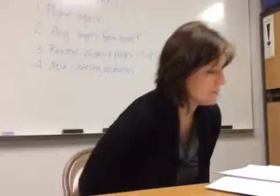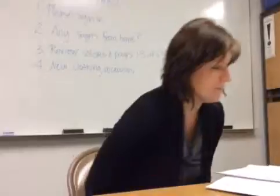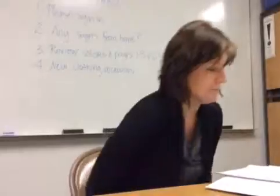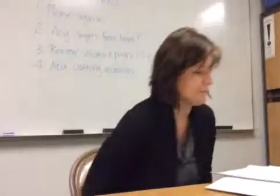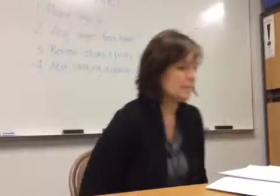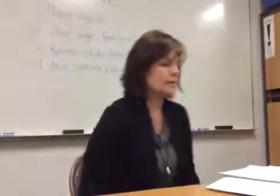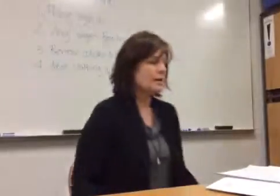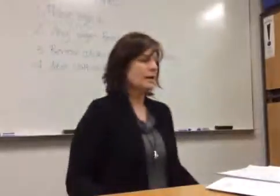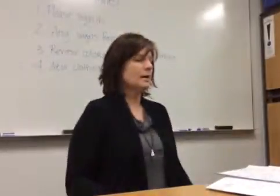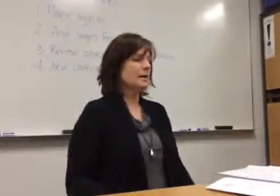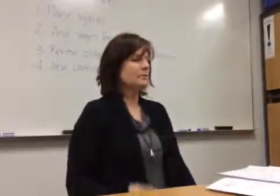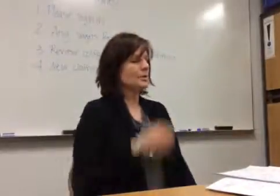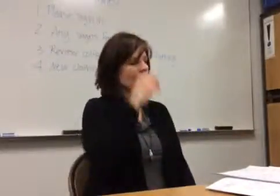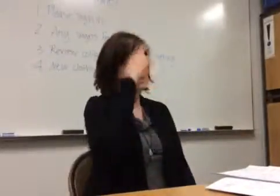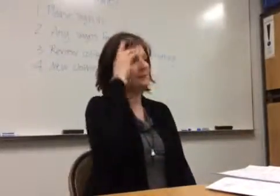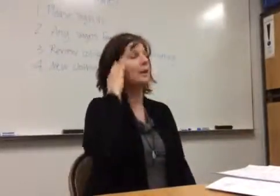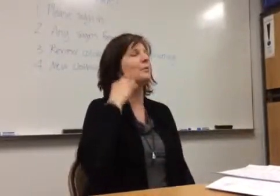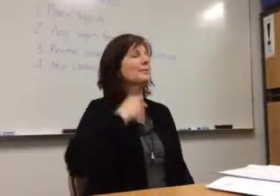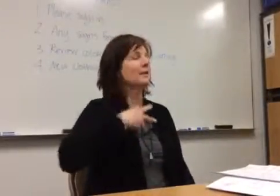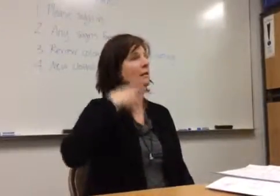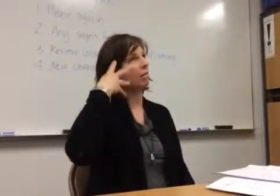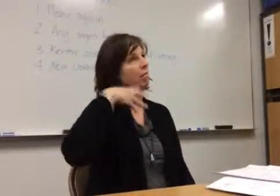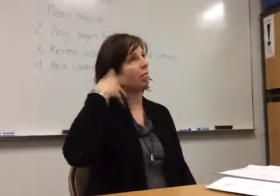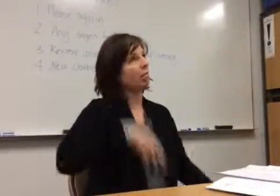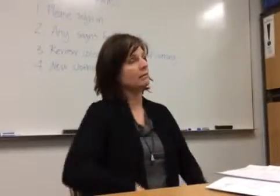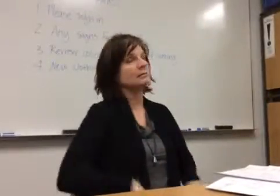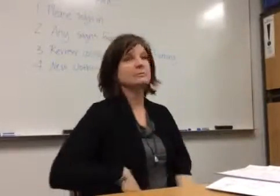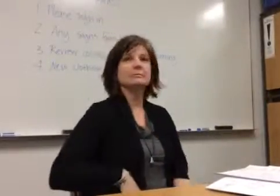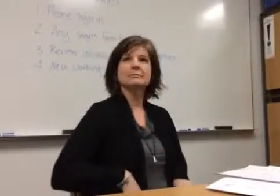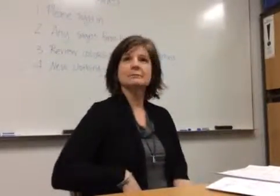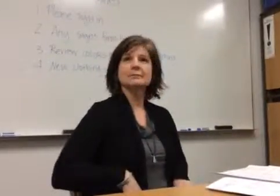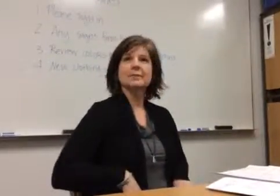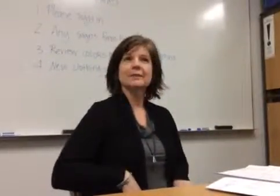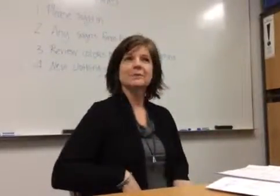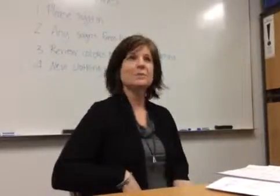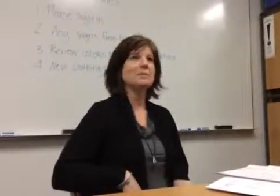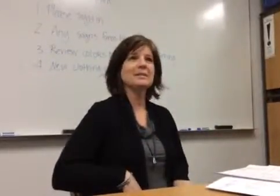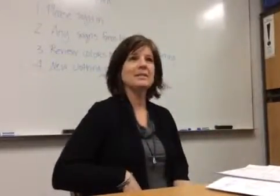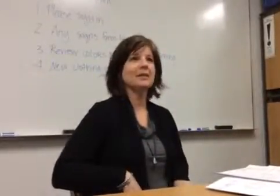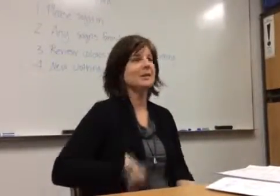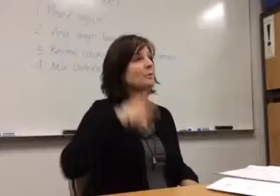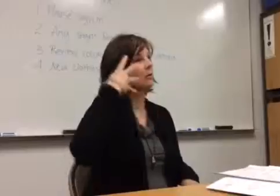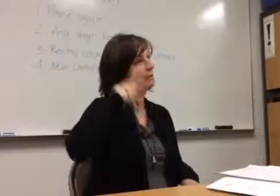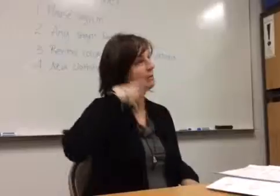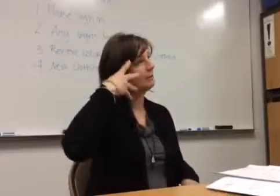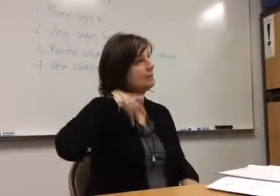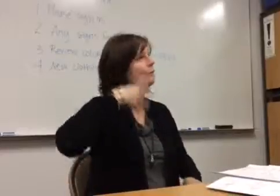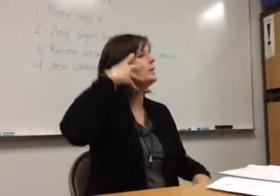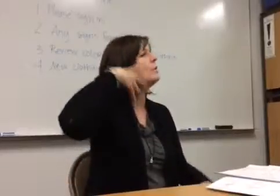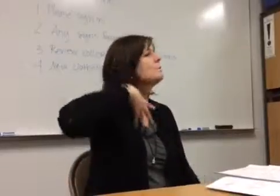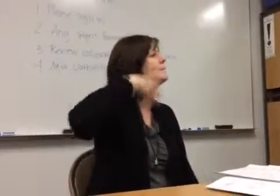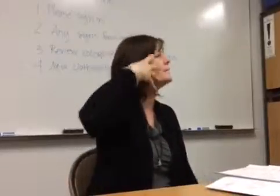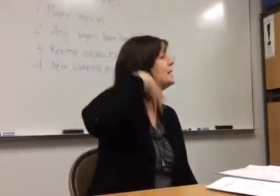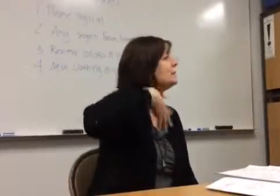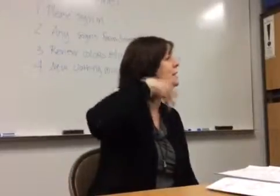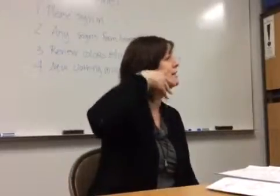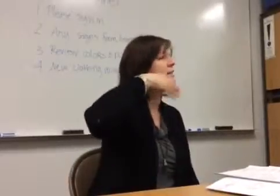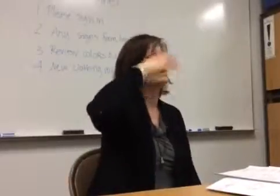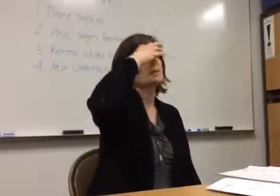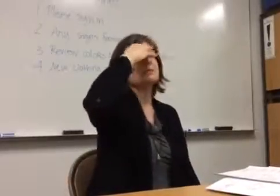Good. What if I were to sign? Do people say that anymore? What was the sign for sweat? This